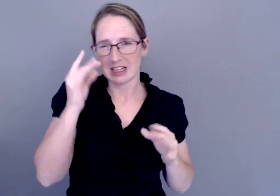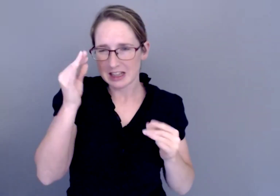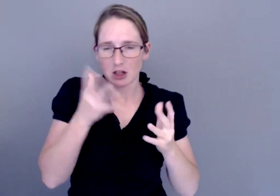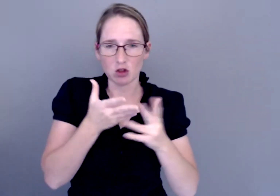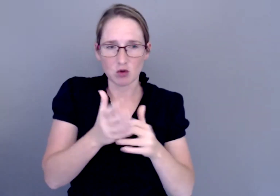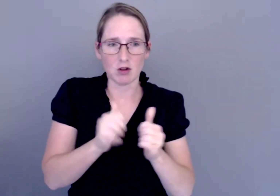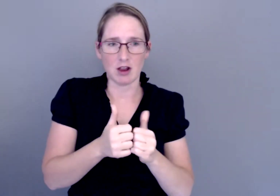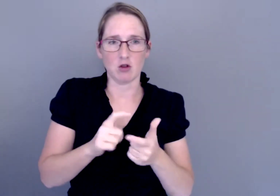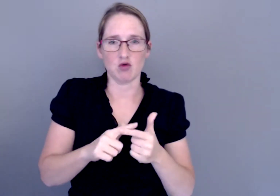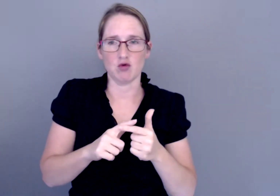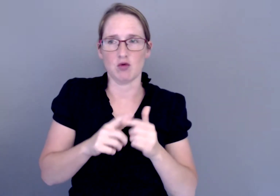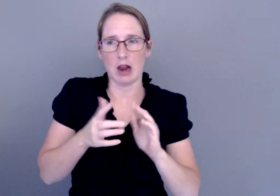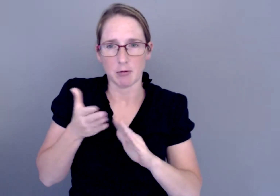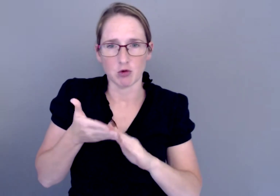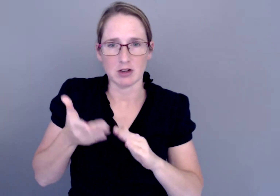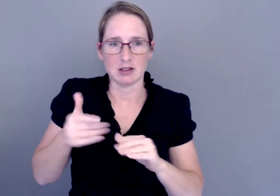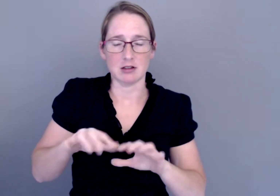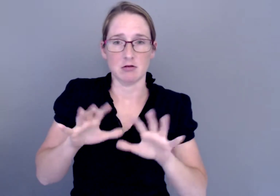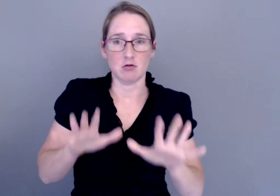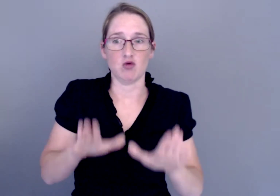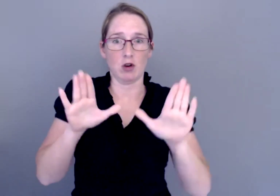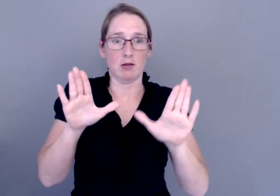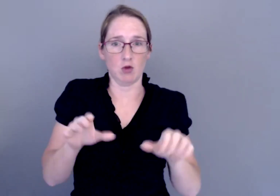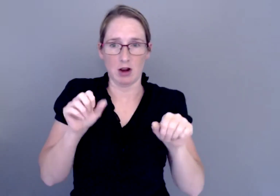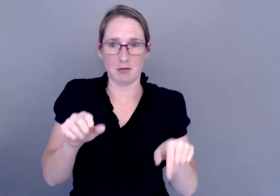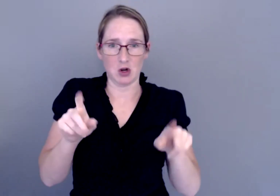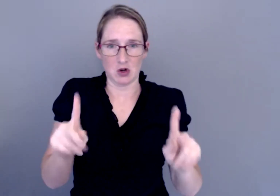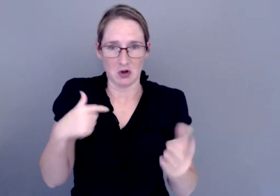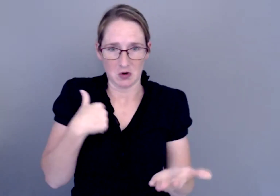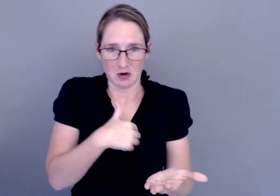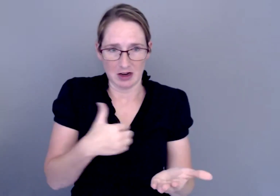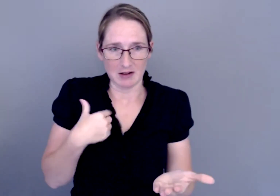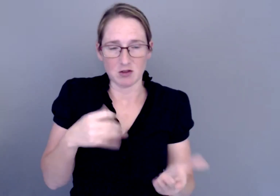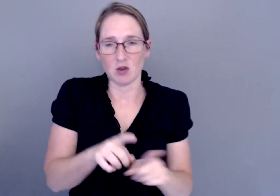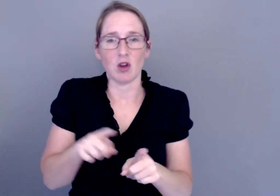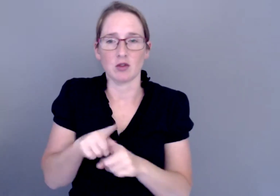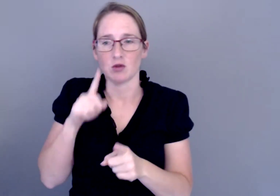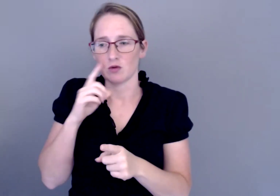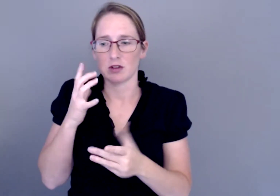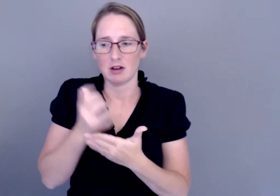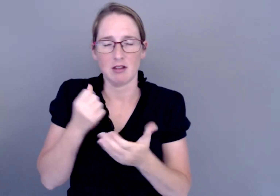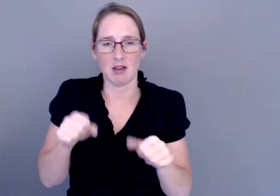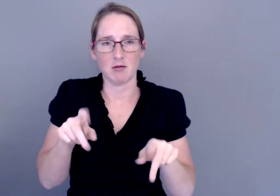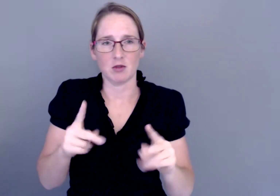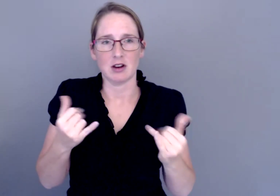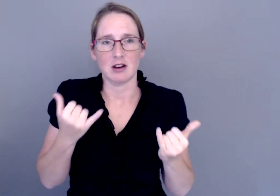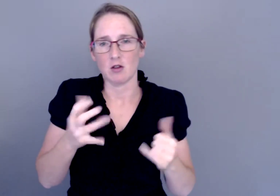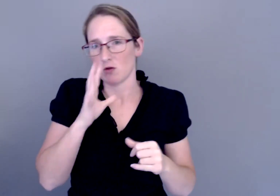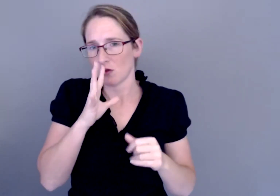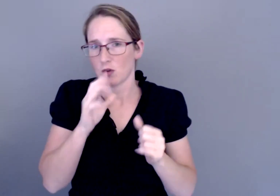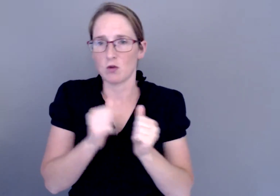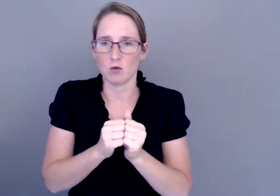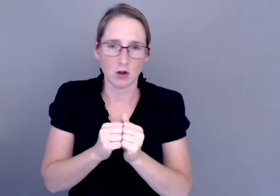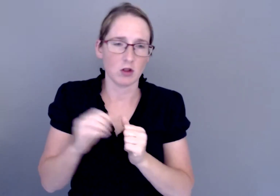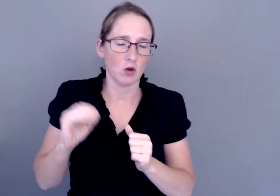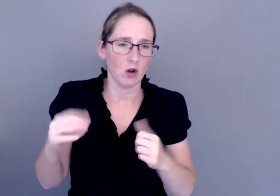to operationalize this incredible opportunity that we had. So also taking the opportunity now, talking with Oregon Health